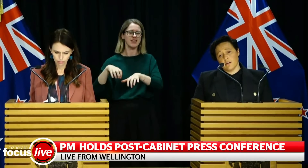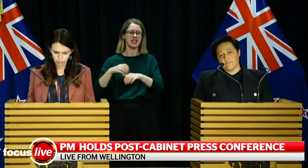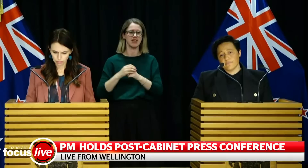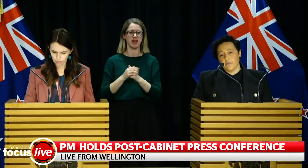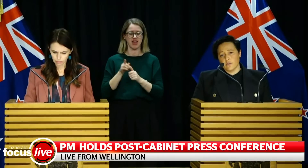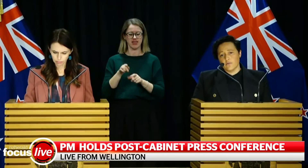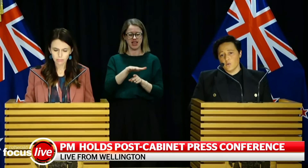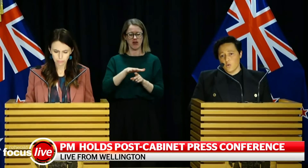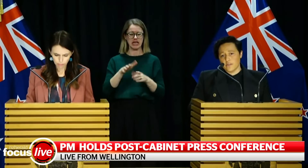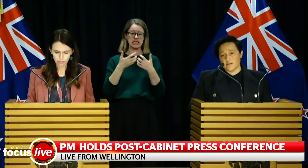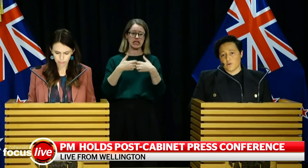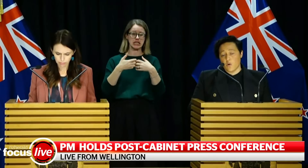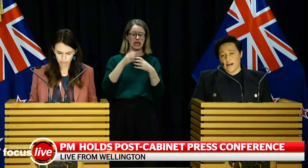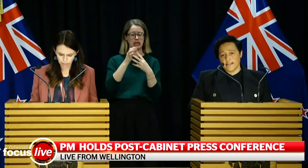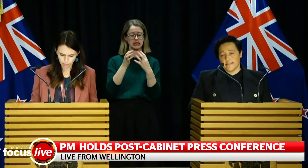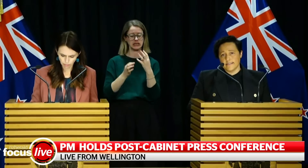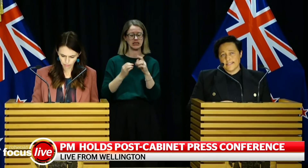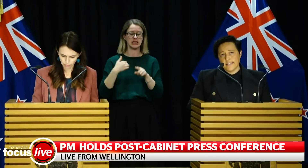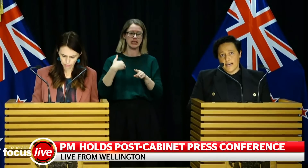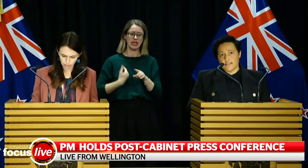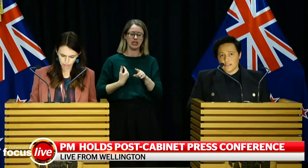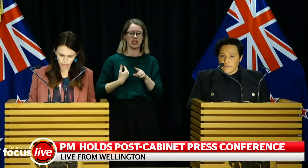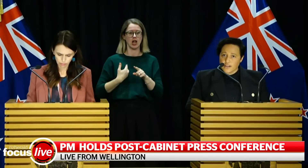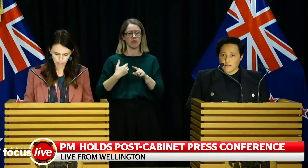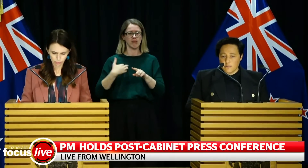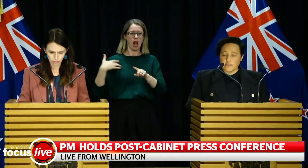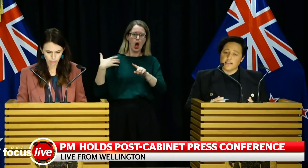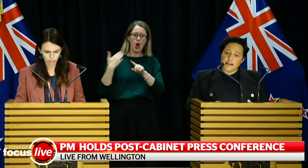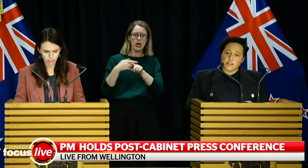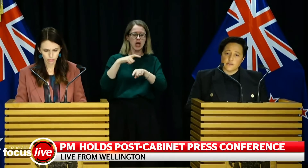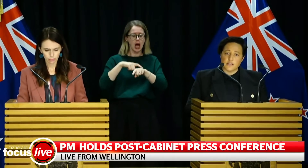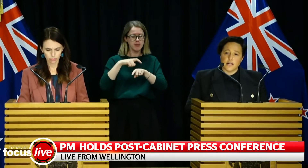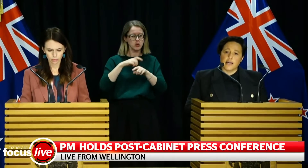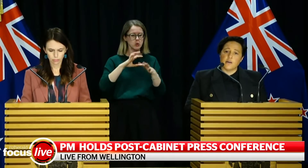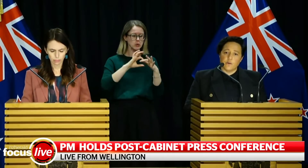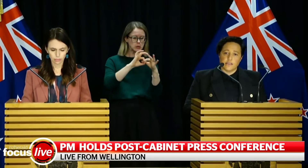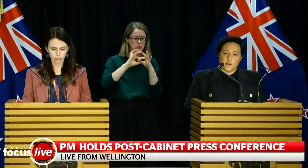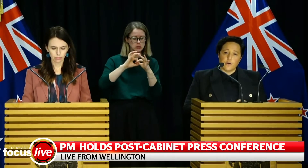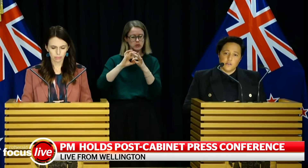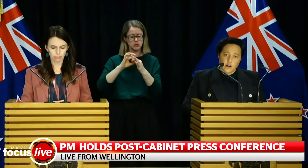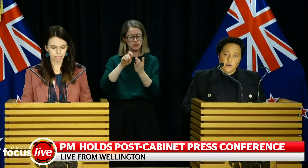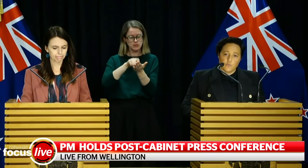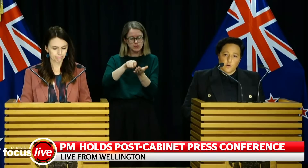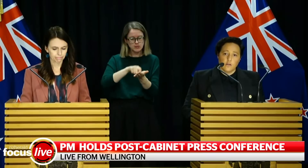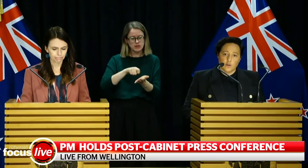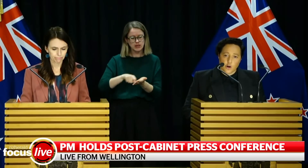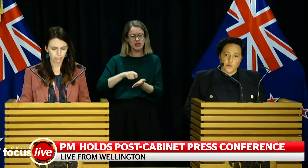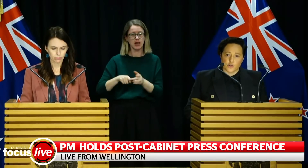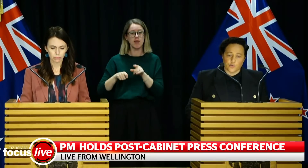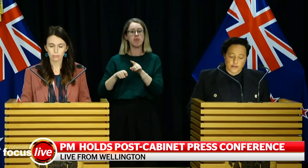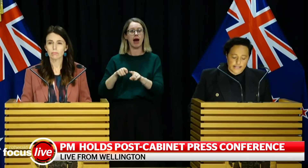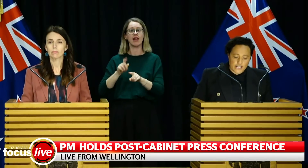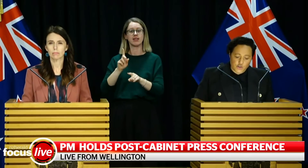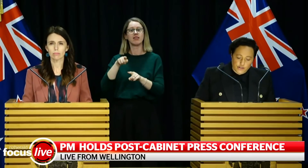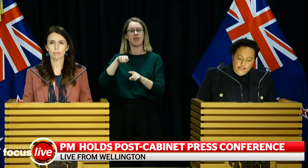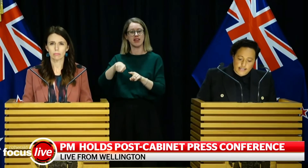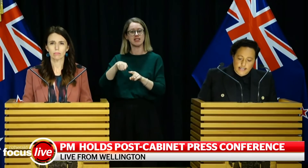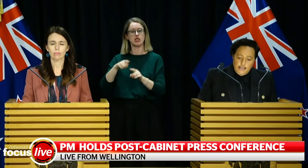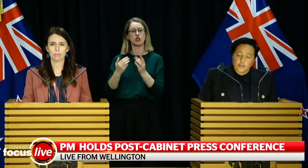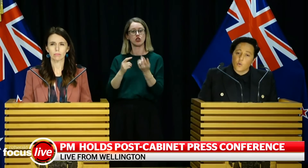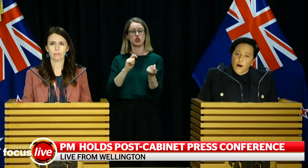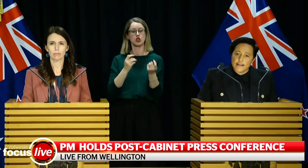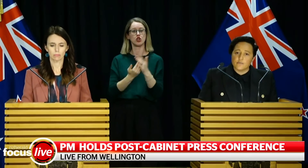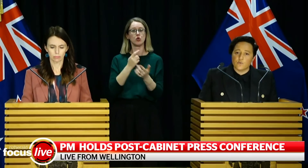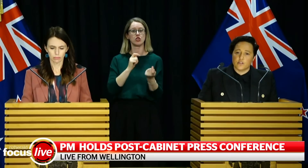technical area of law that's required a significant amount of engagement and one that we know will go to really